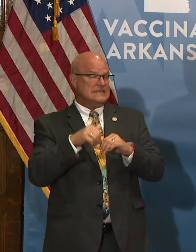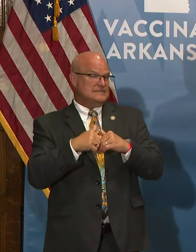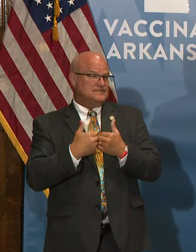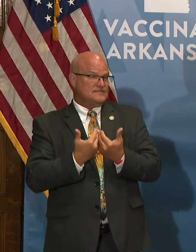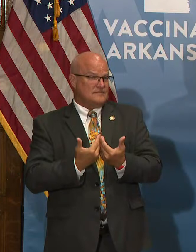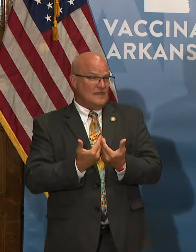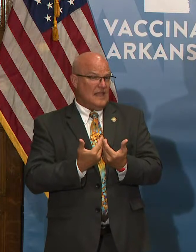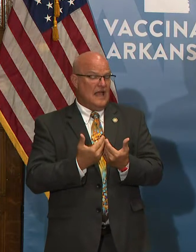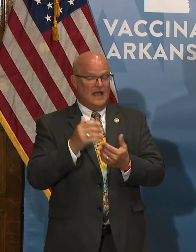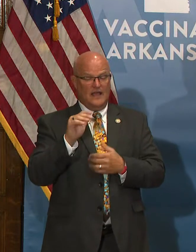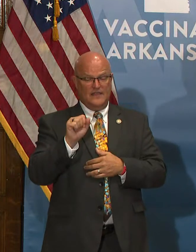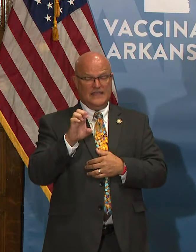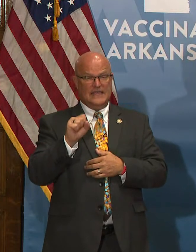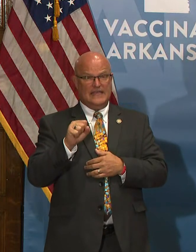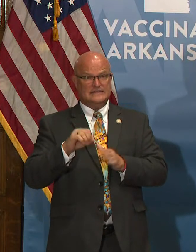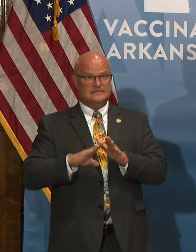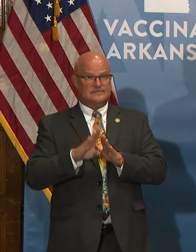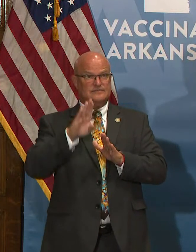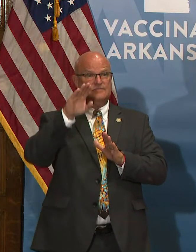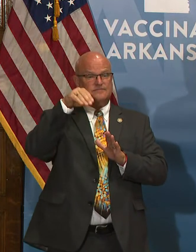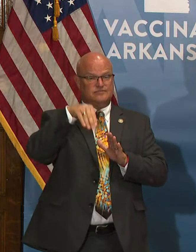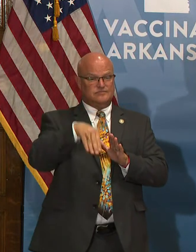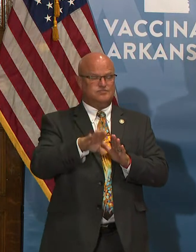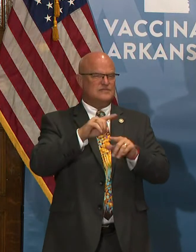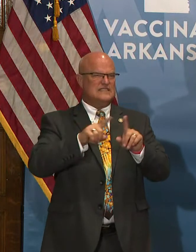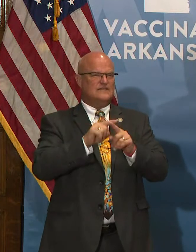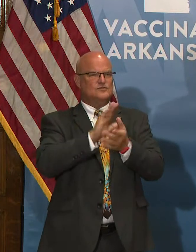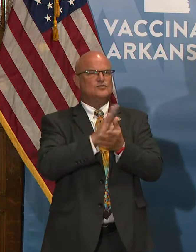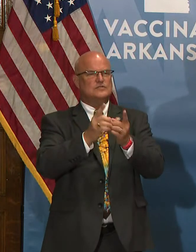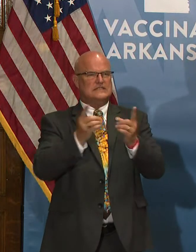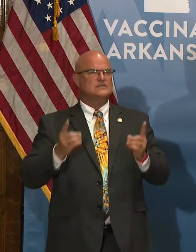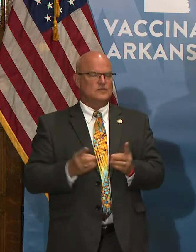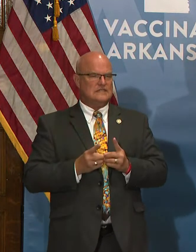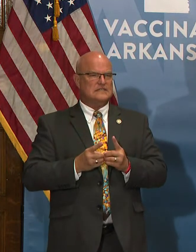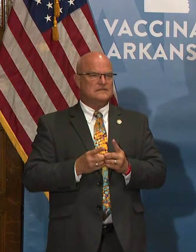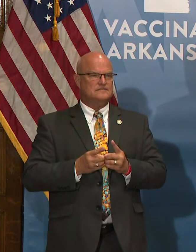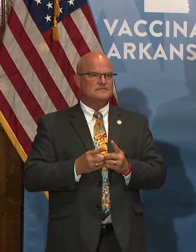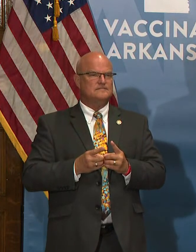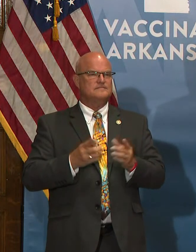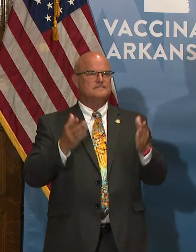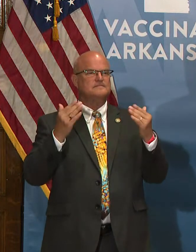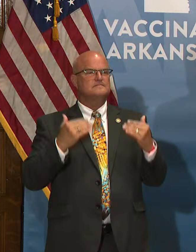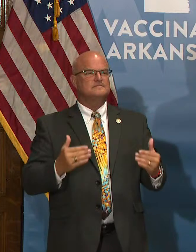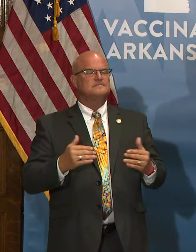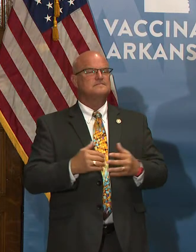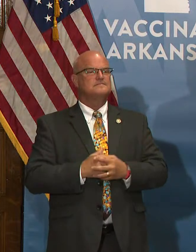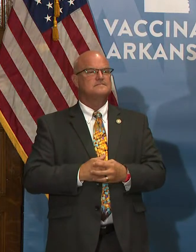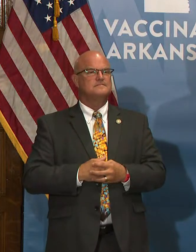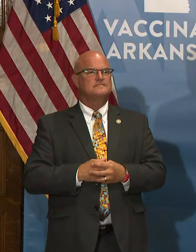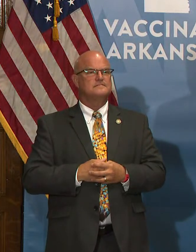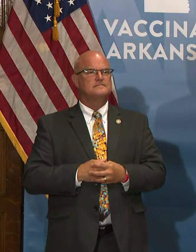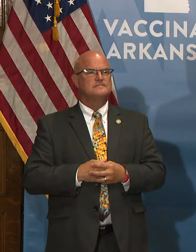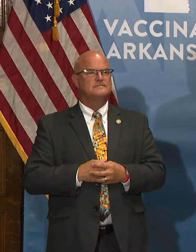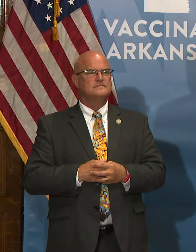how the cases progress in the different school districts. Next question.